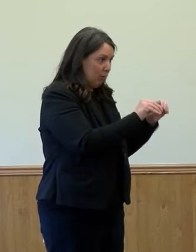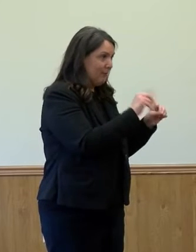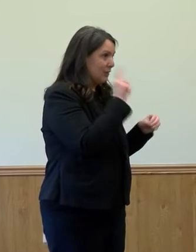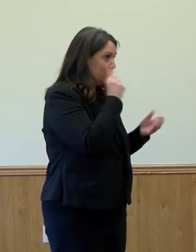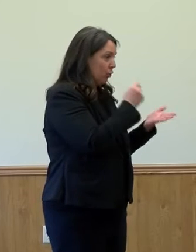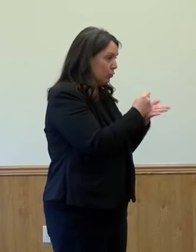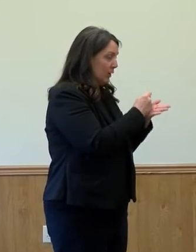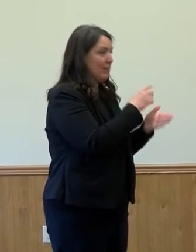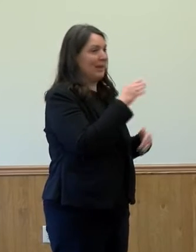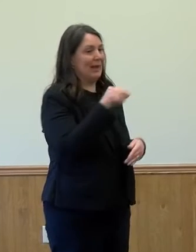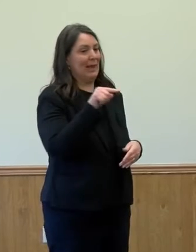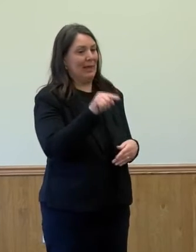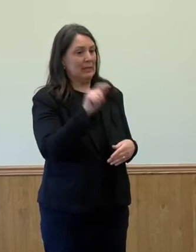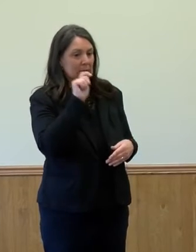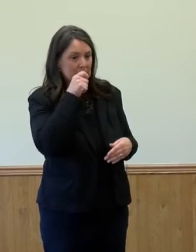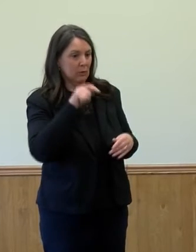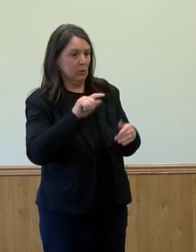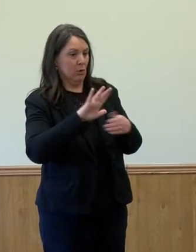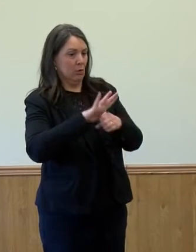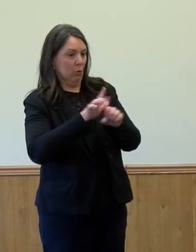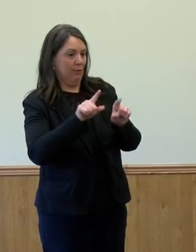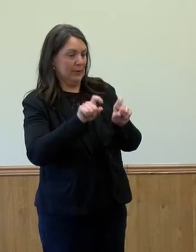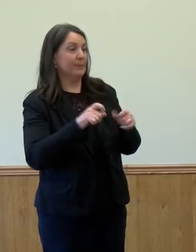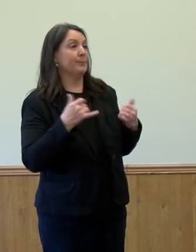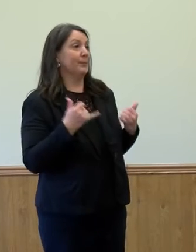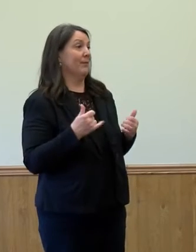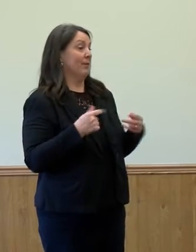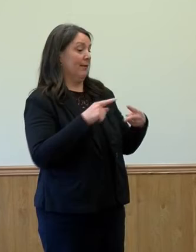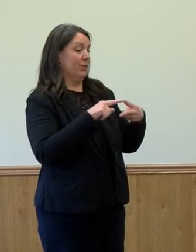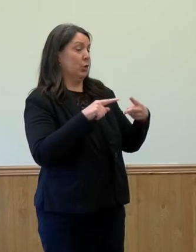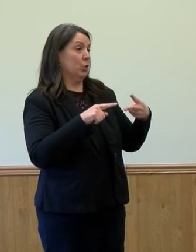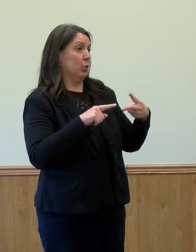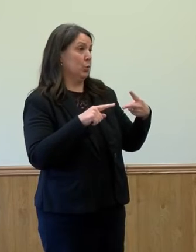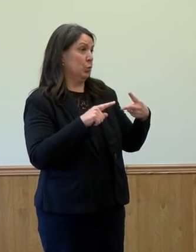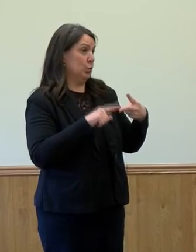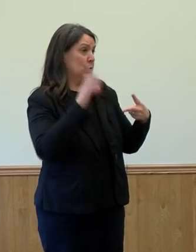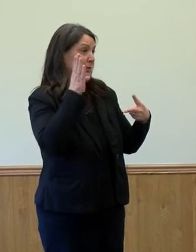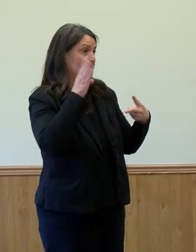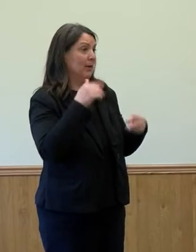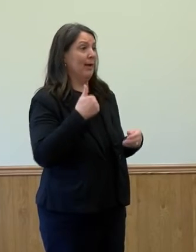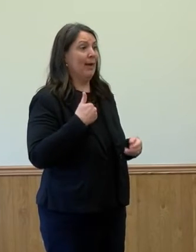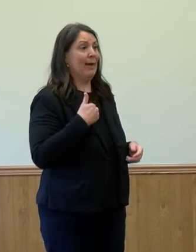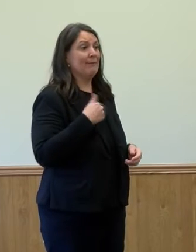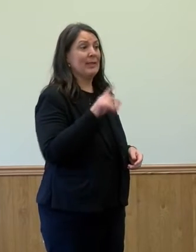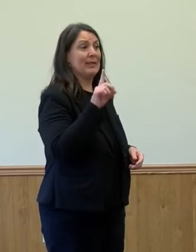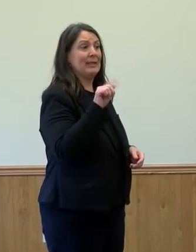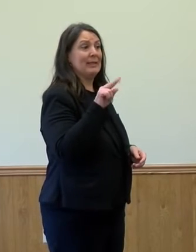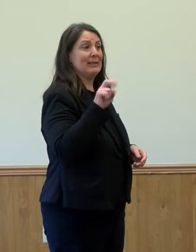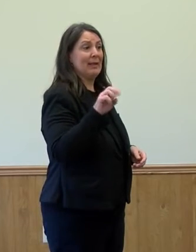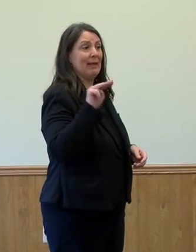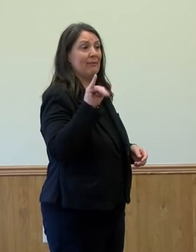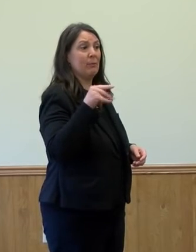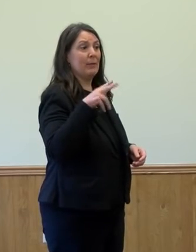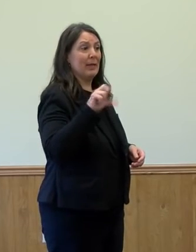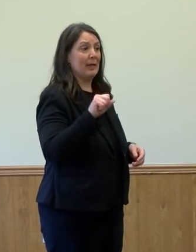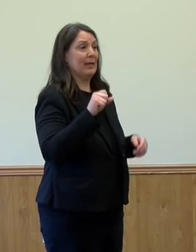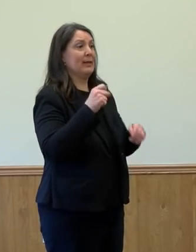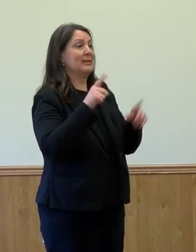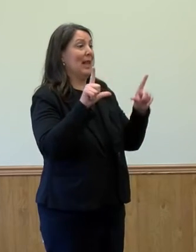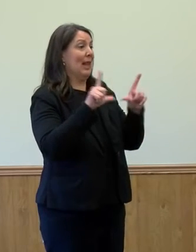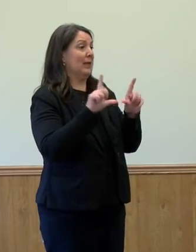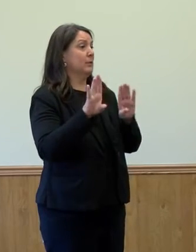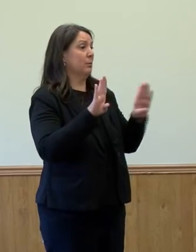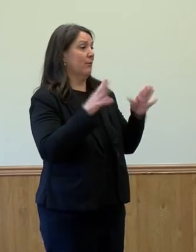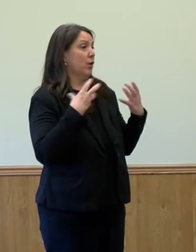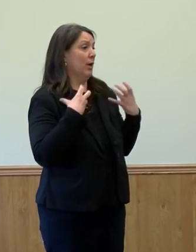have two speakers today. Our first speaker is Dave Mingus, a licensed behavioral health professional at Unity Point,